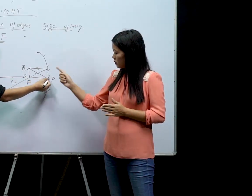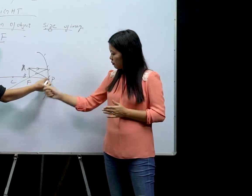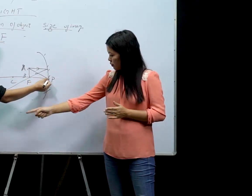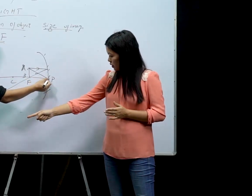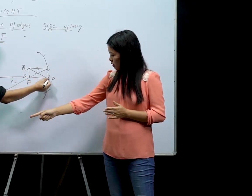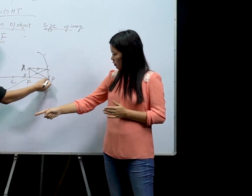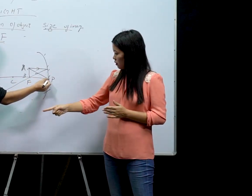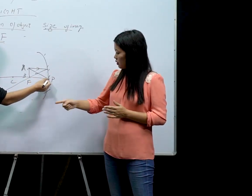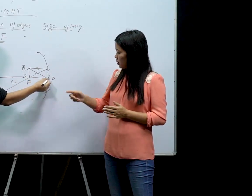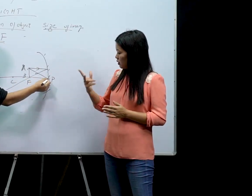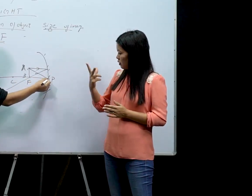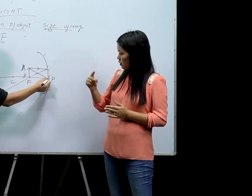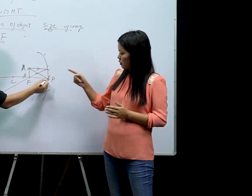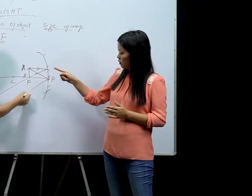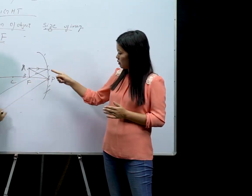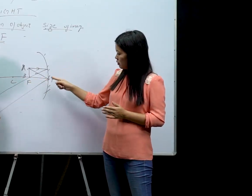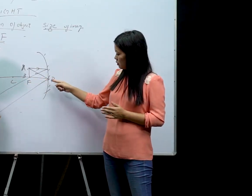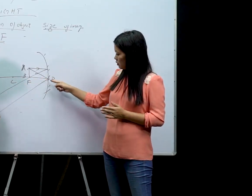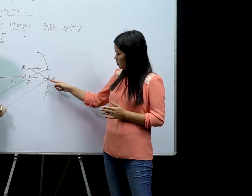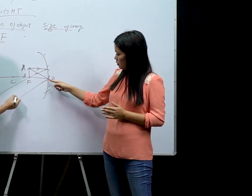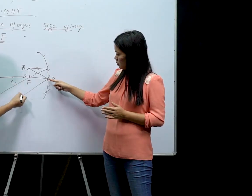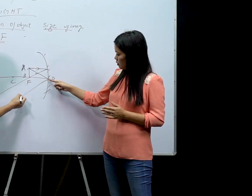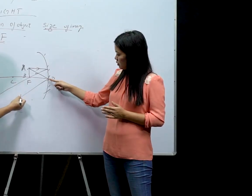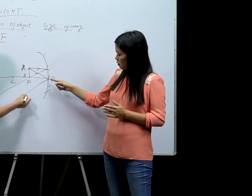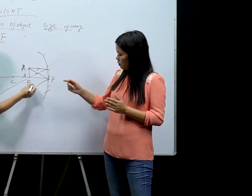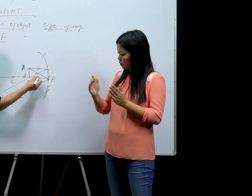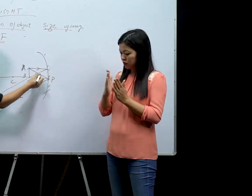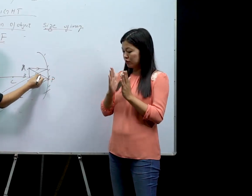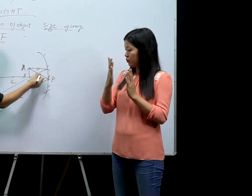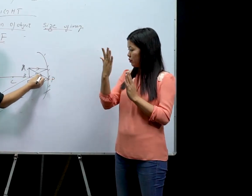side of the principal axis. Okay, so that means we'll get here like this.